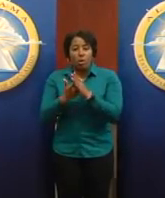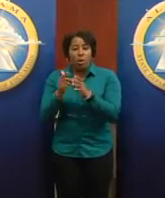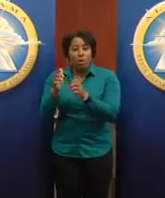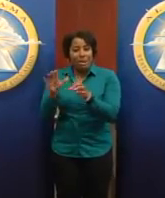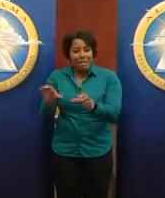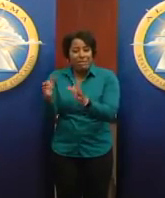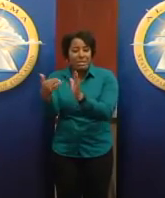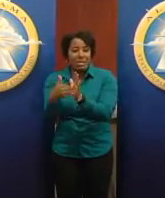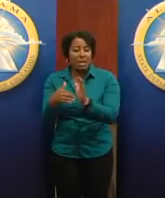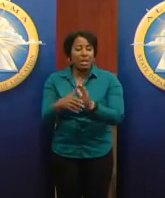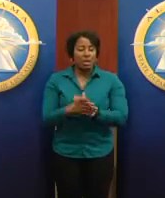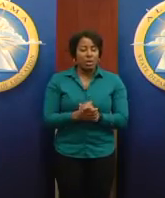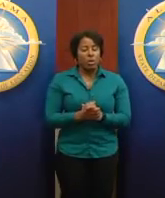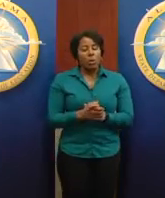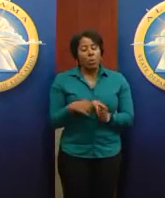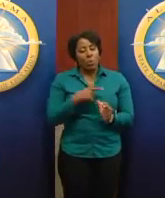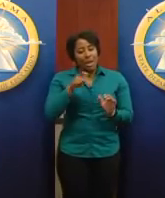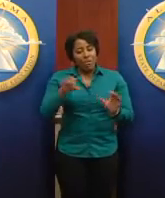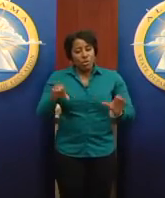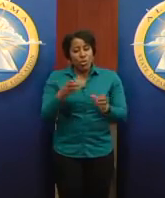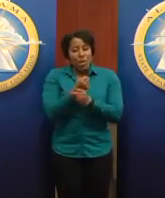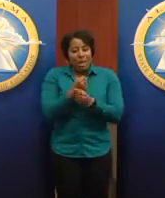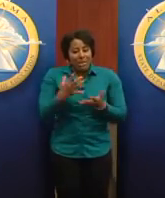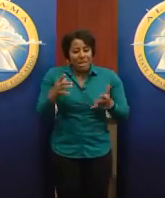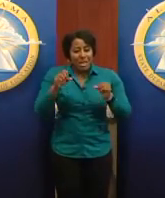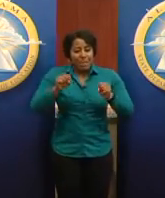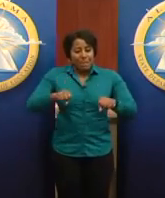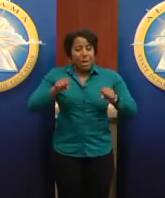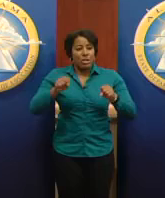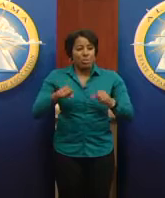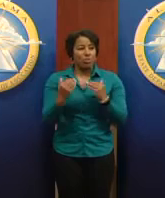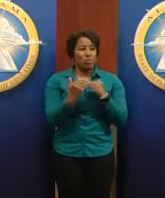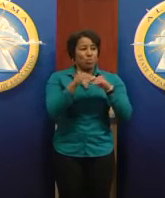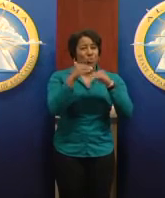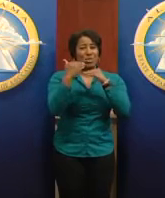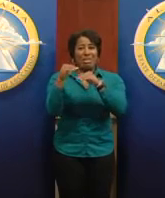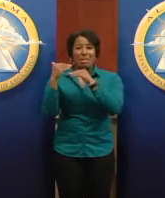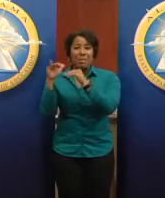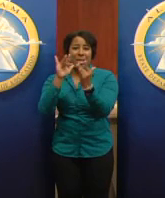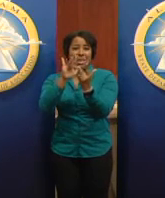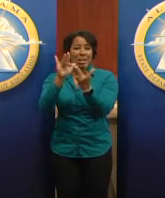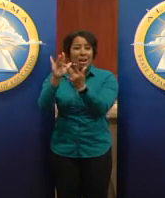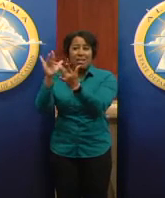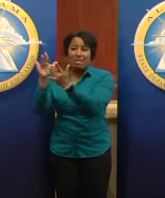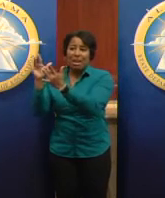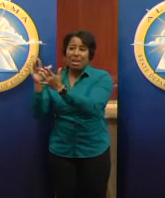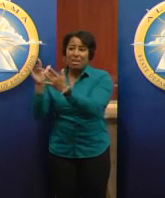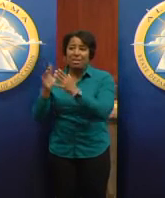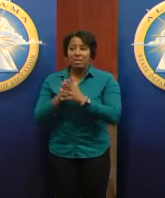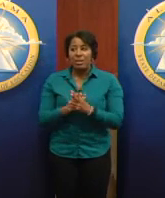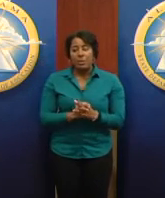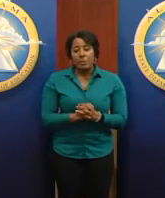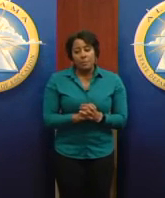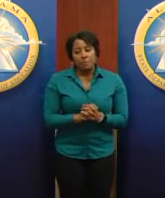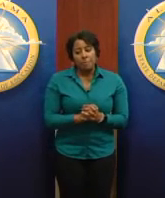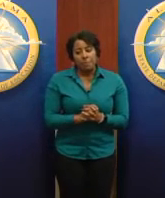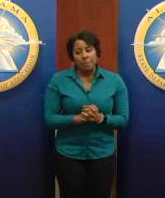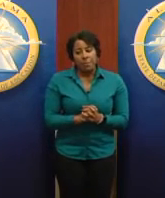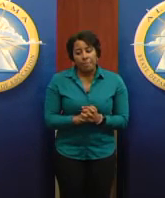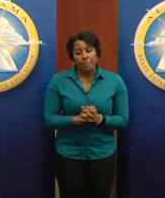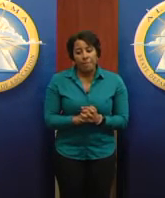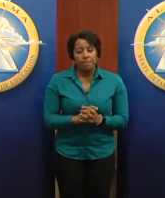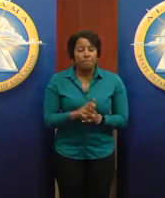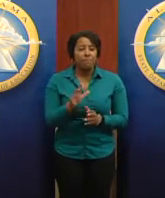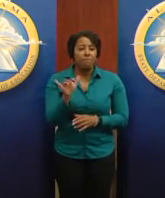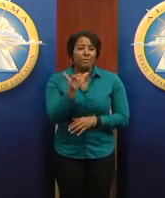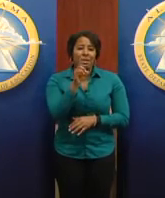so doing everything possible we can to limit the contact that people have within what's reasonable to do, you know, clearly, as Dr.